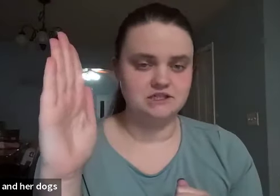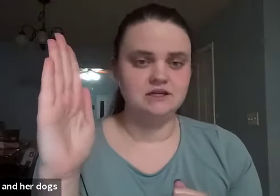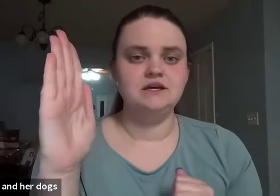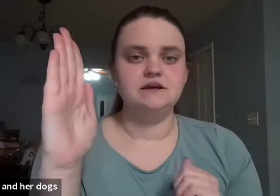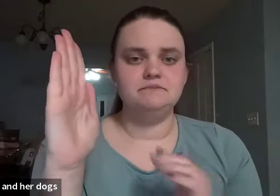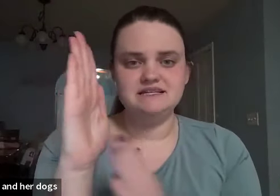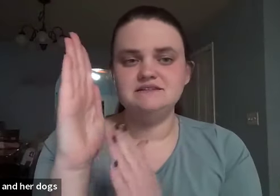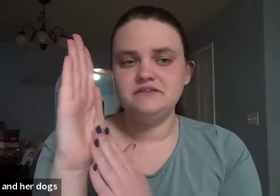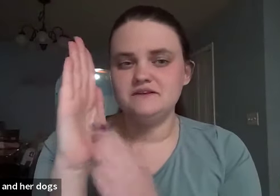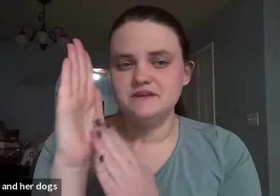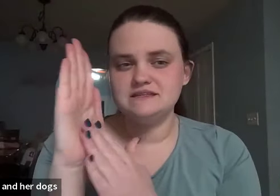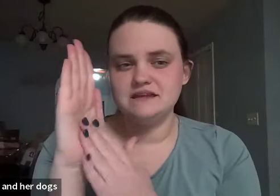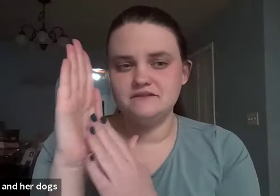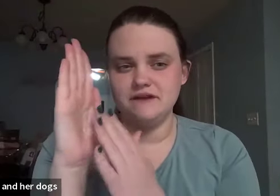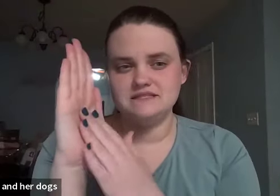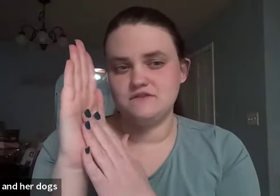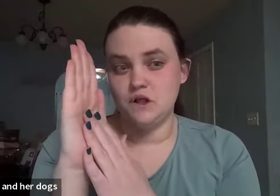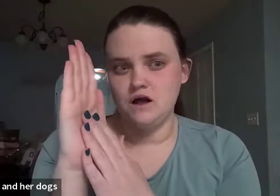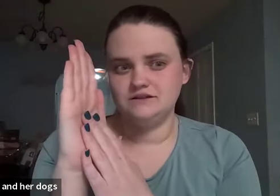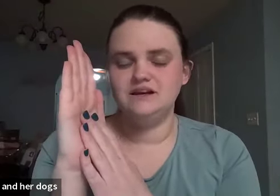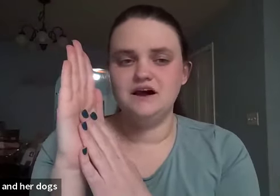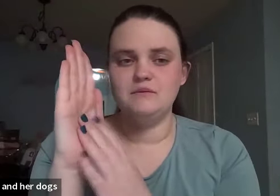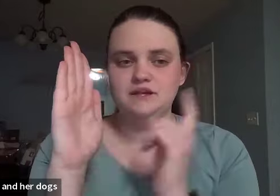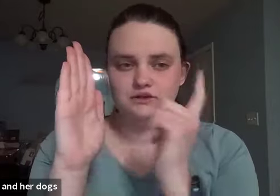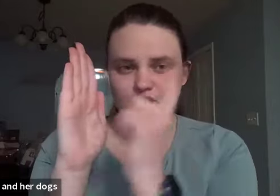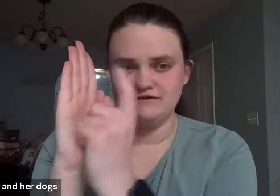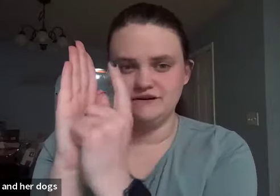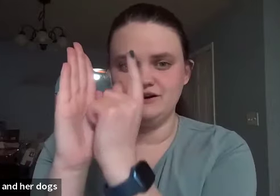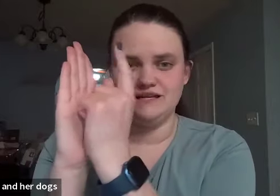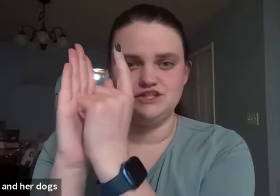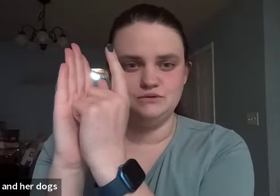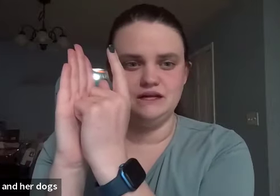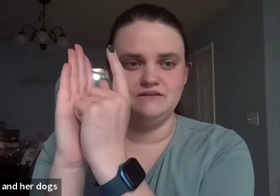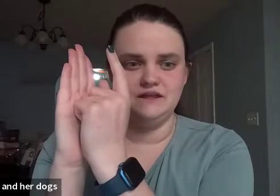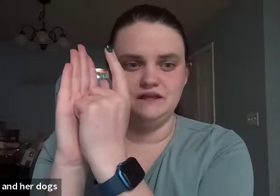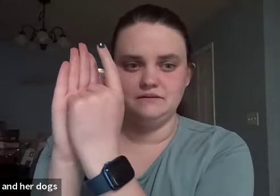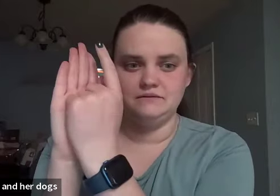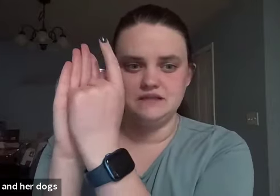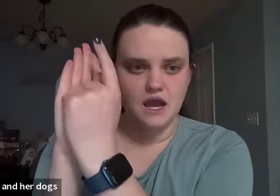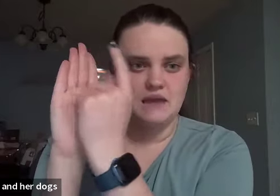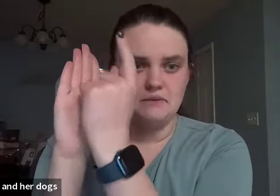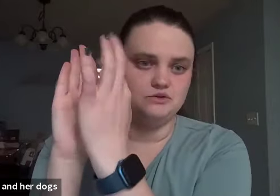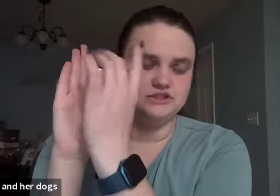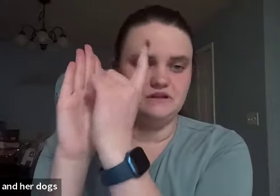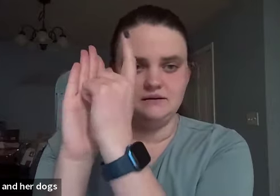position. Basically, think of this as like the face of a clock, and your pointer finger is doing the time motion, the